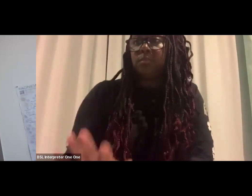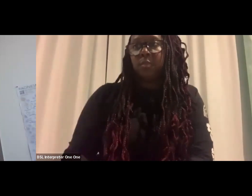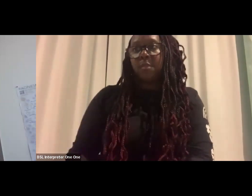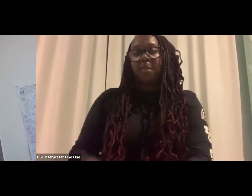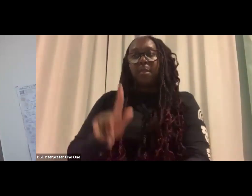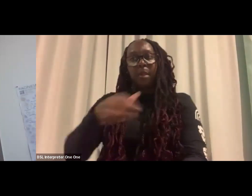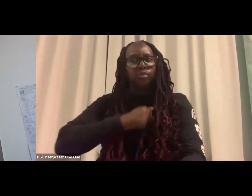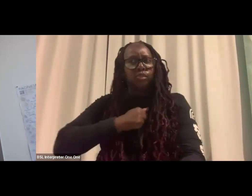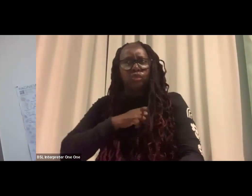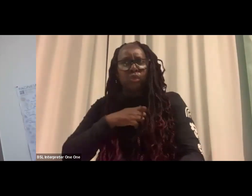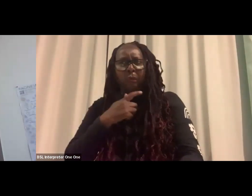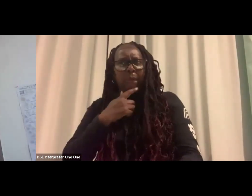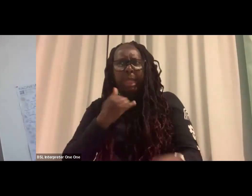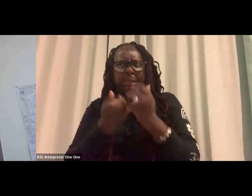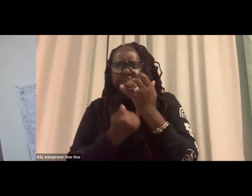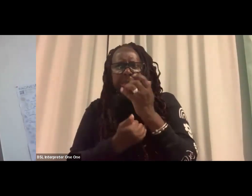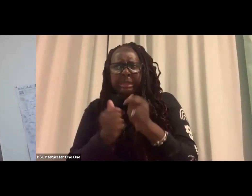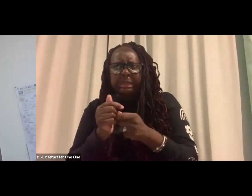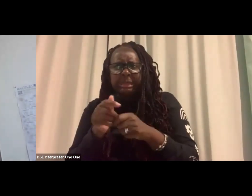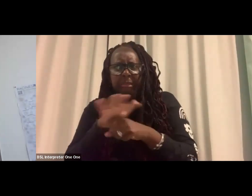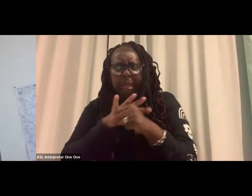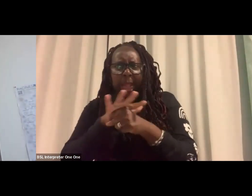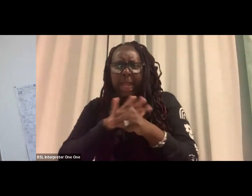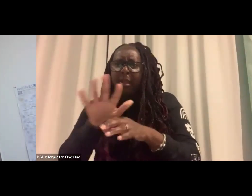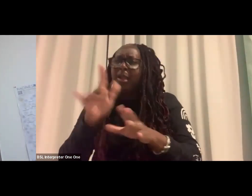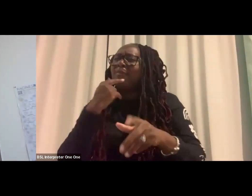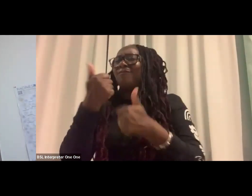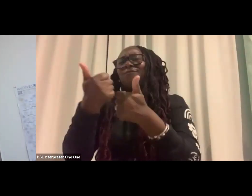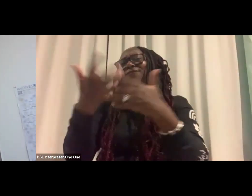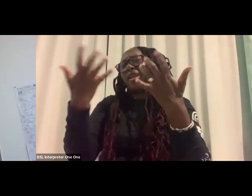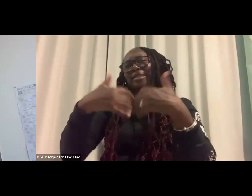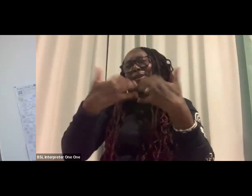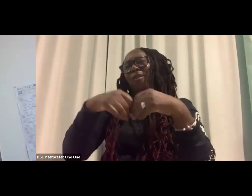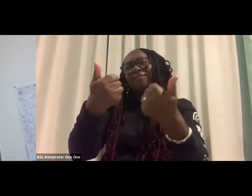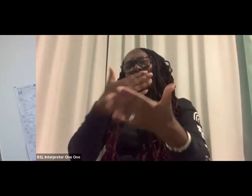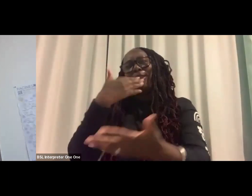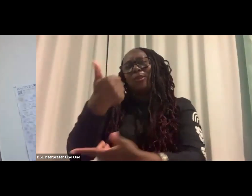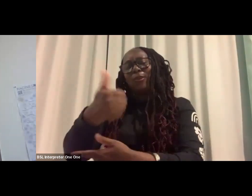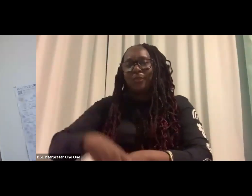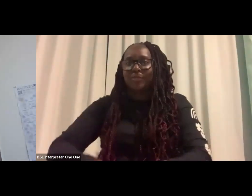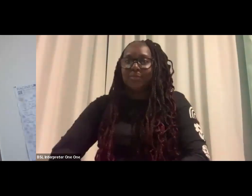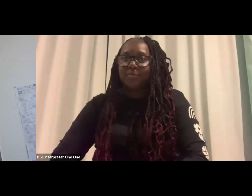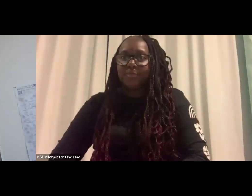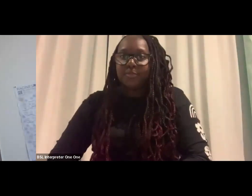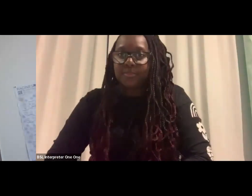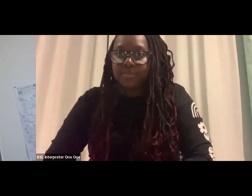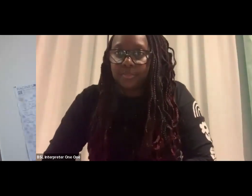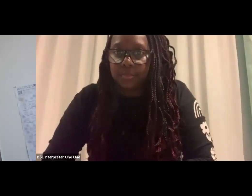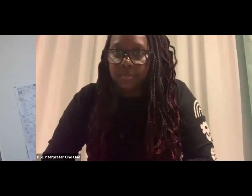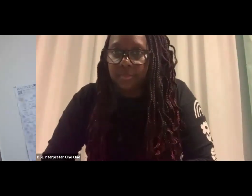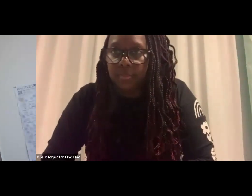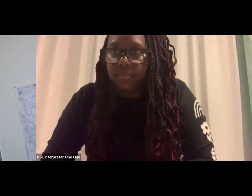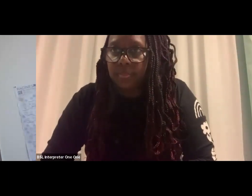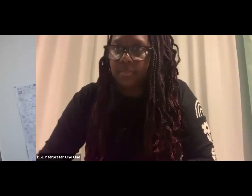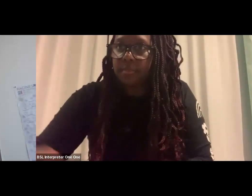poor in this. Yes, I Thanks for okay. persevering with our technology. Thank you. Over to you, Natalie. Thank you